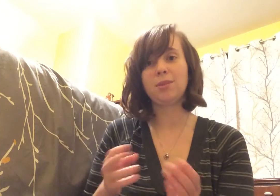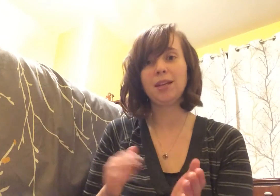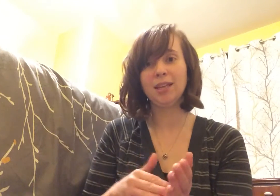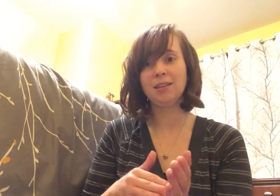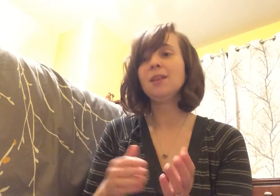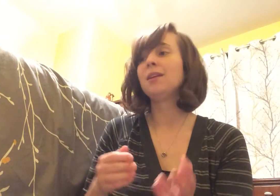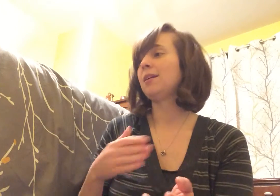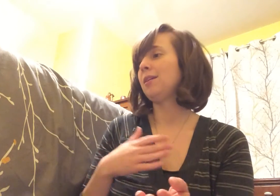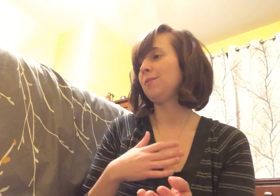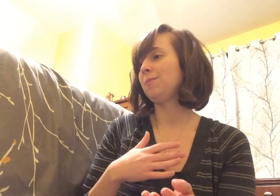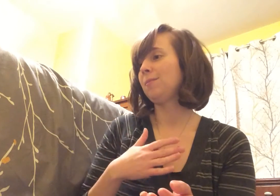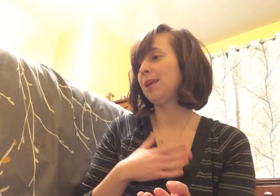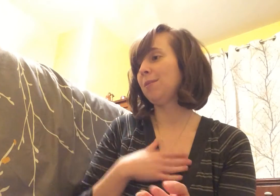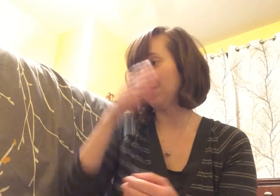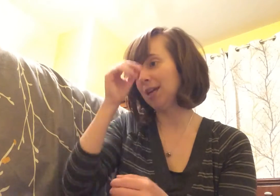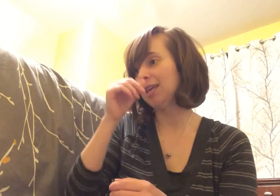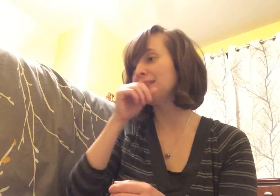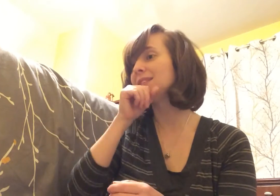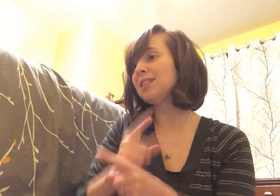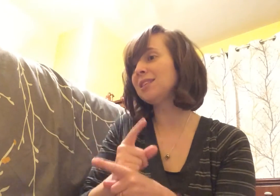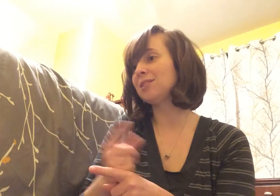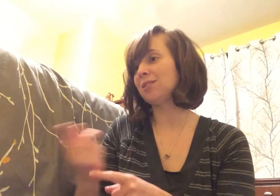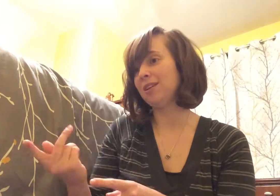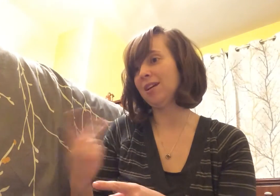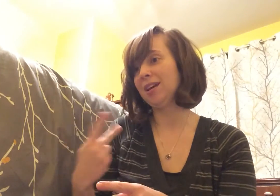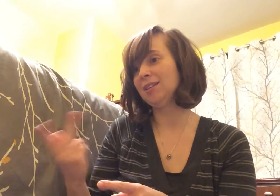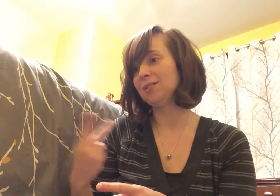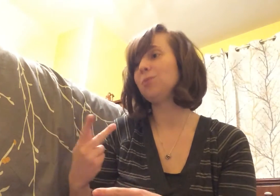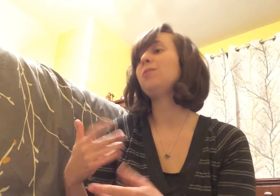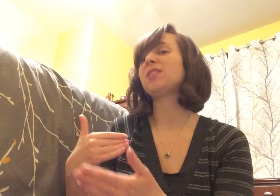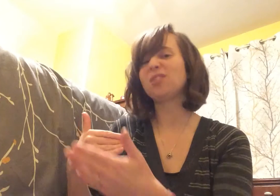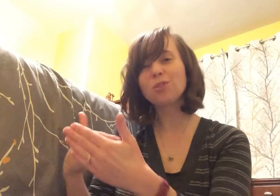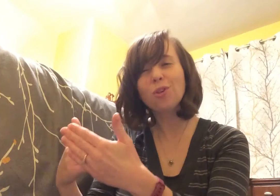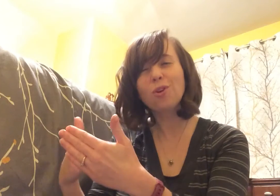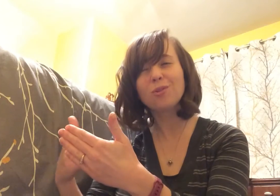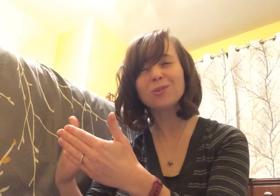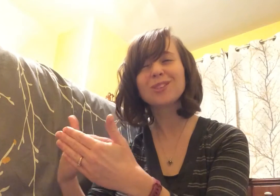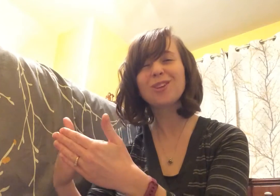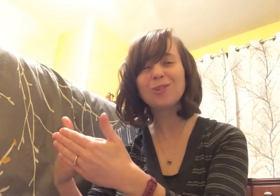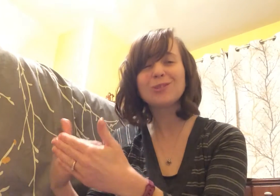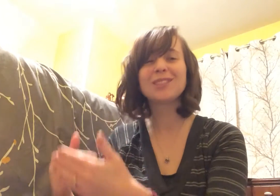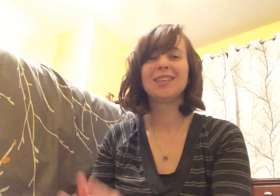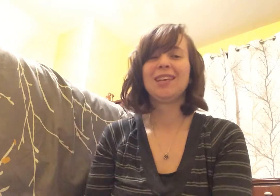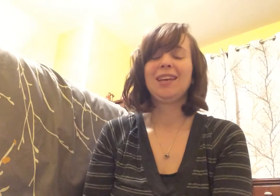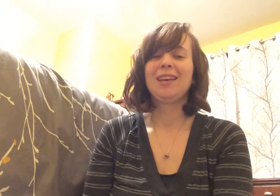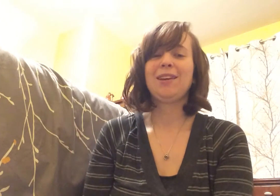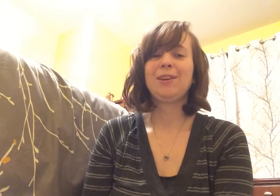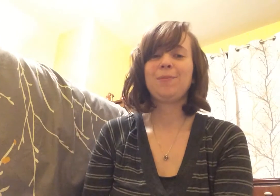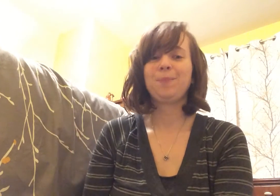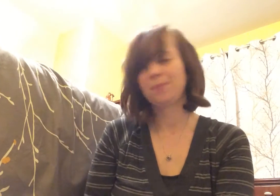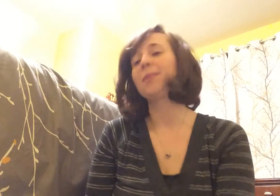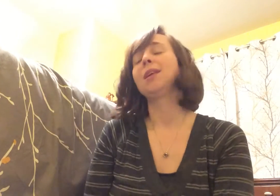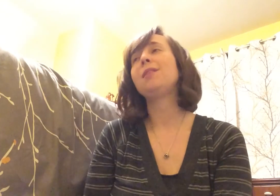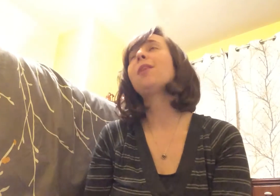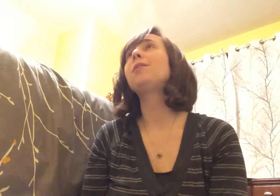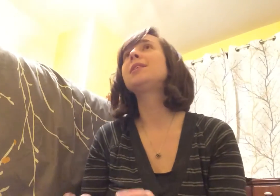that again. My sister and I, two of us, are close, close. Another